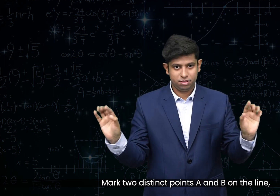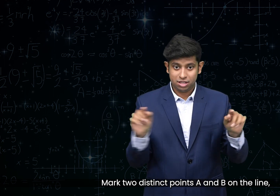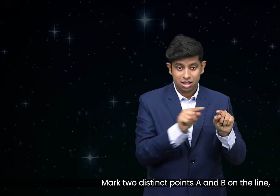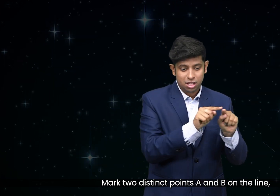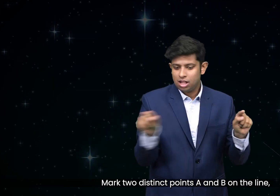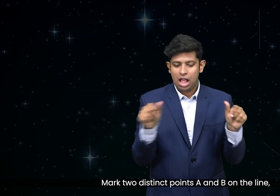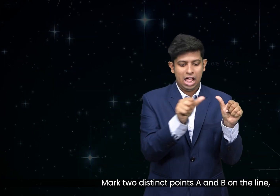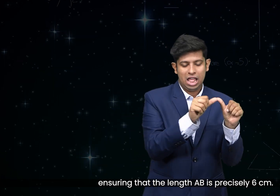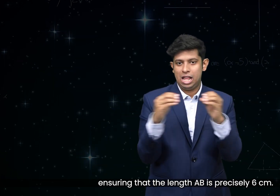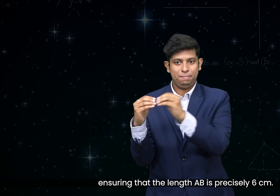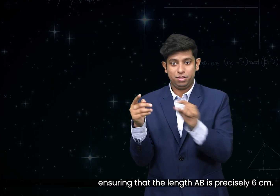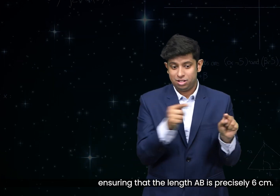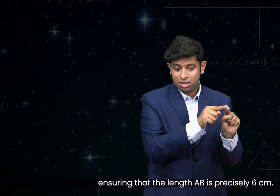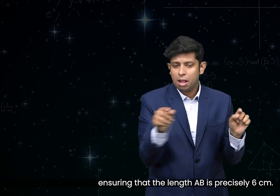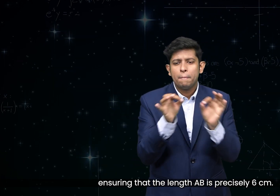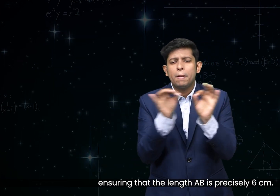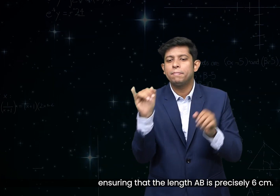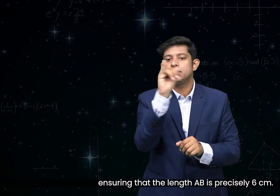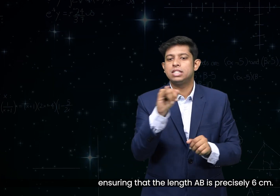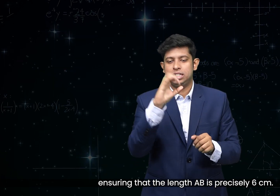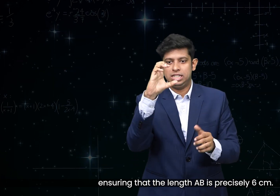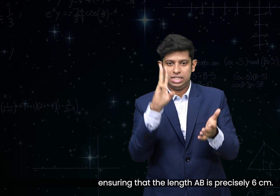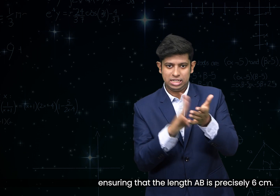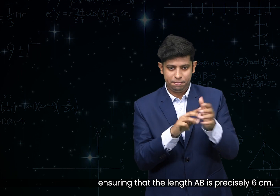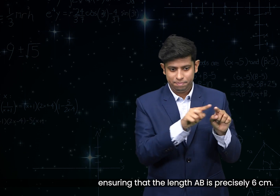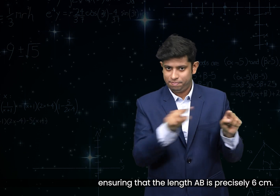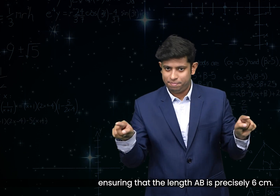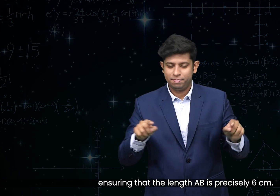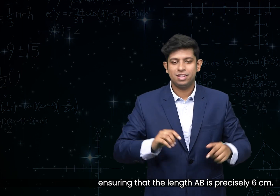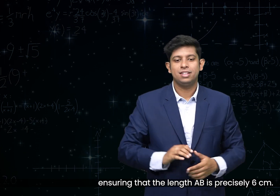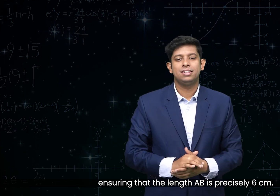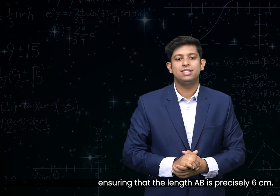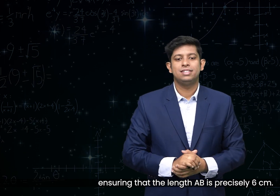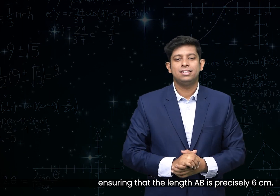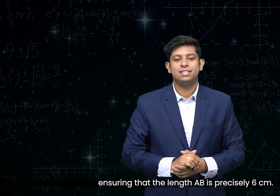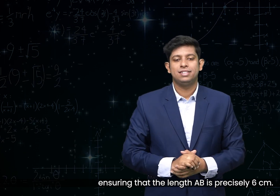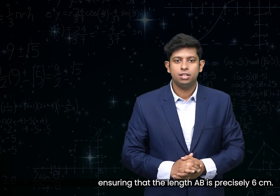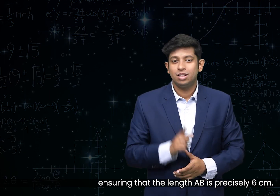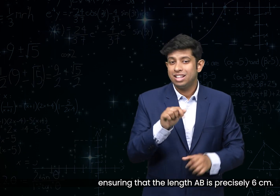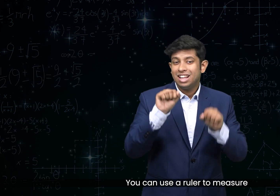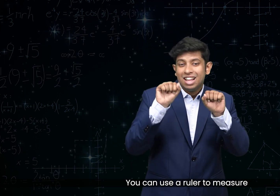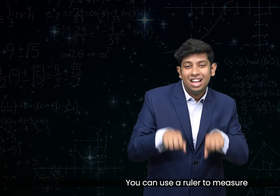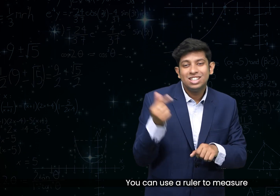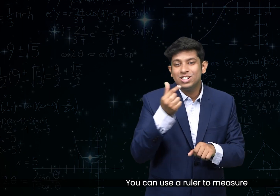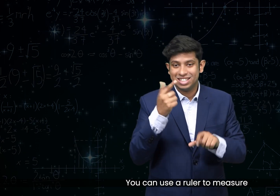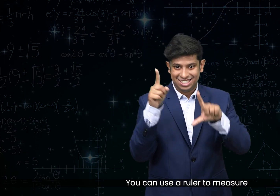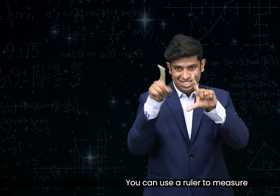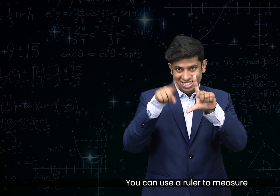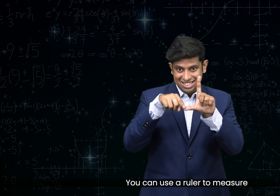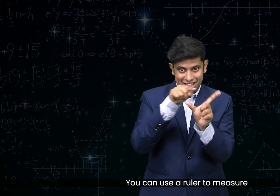line, ensuring that the length AB is precisely 6 cm. You can use a ruler to